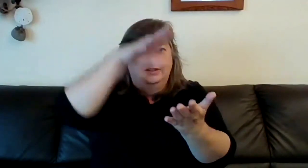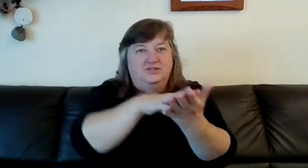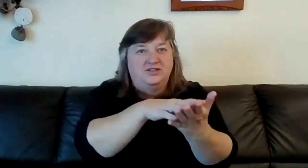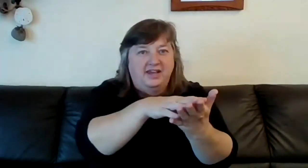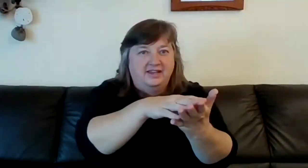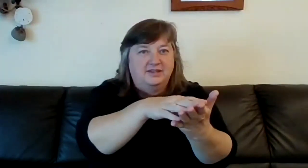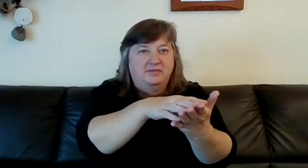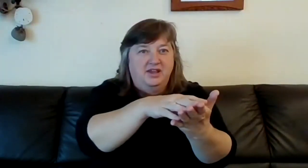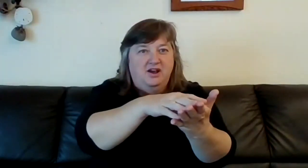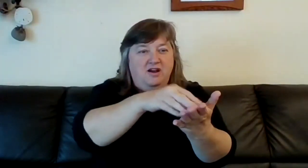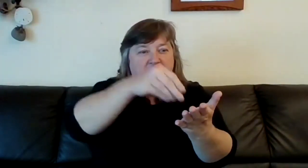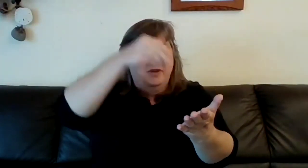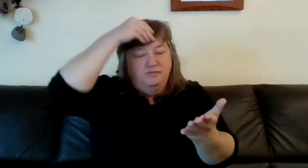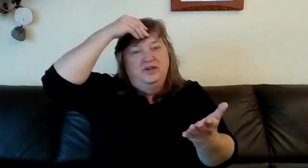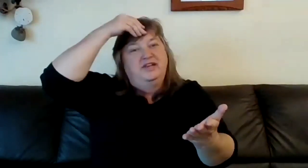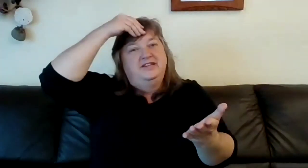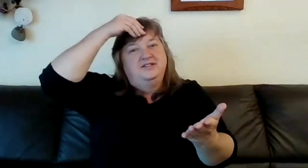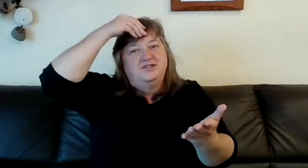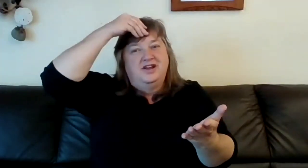So you're taking something up and putting it into your head.